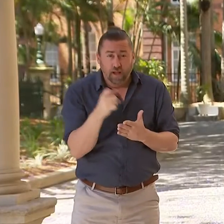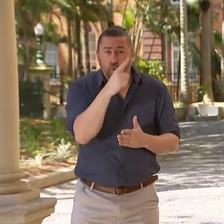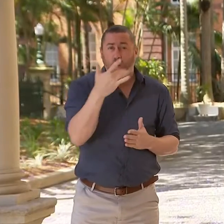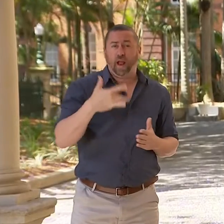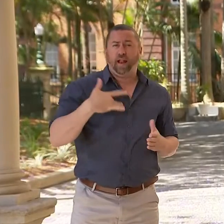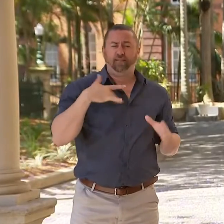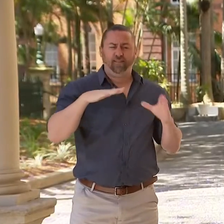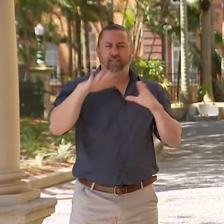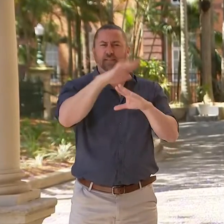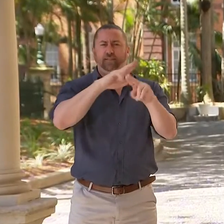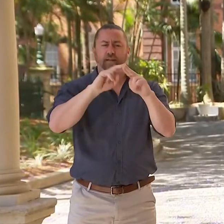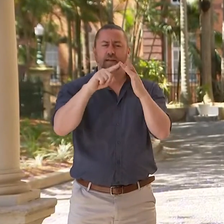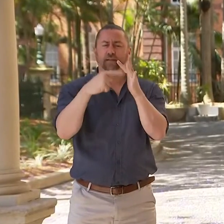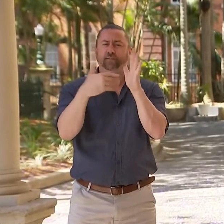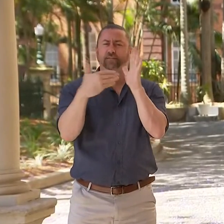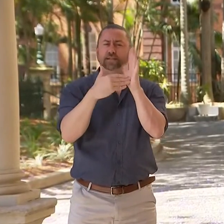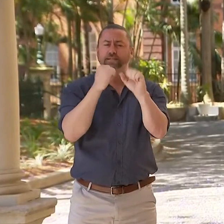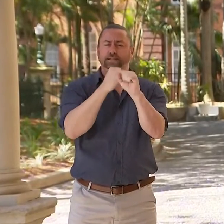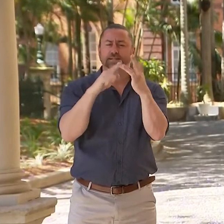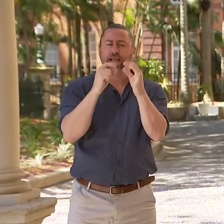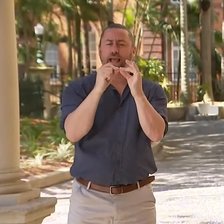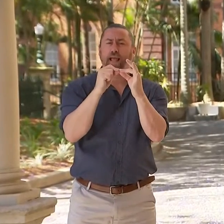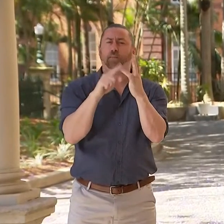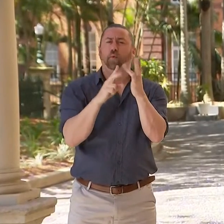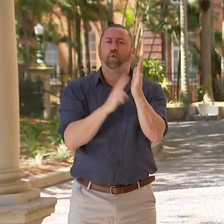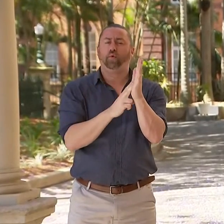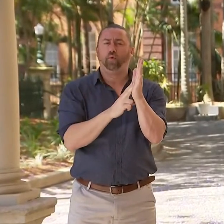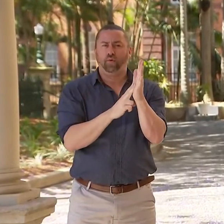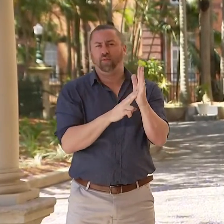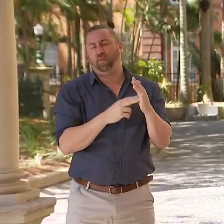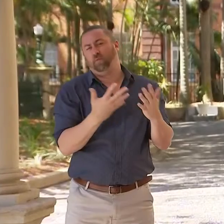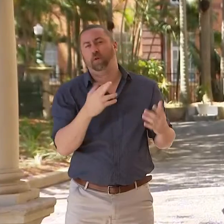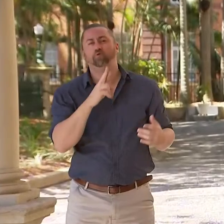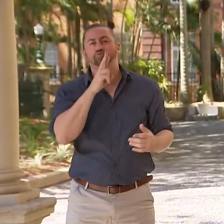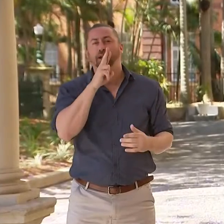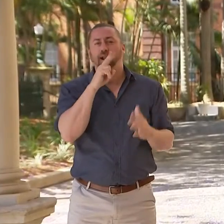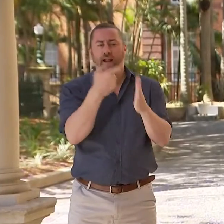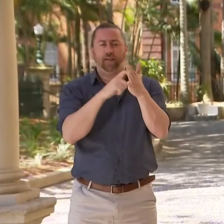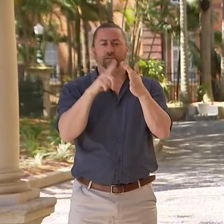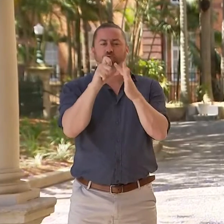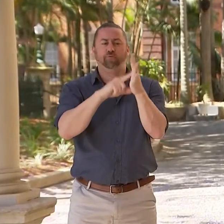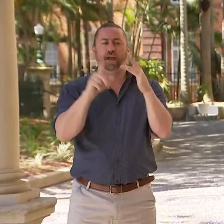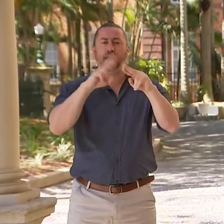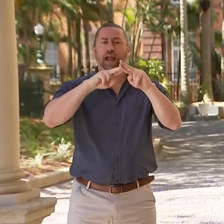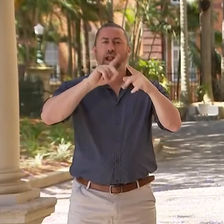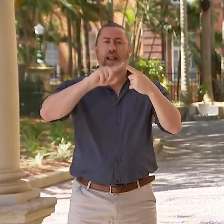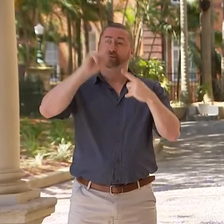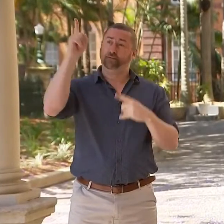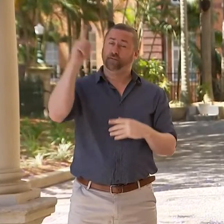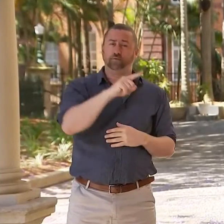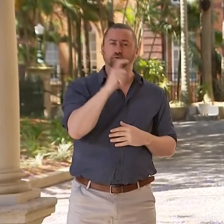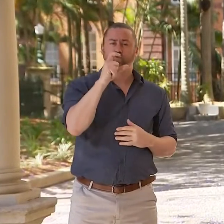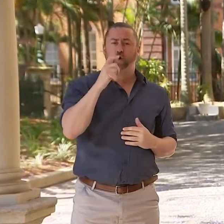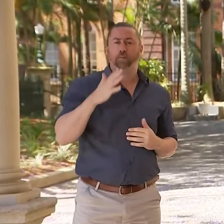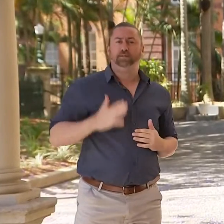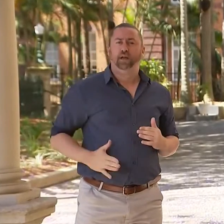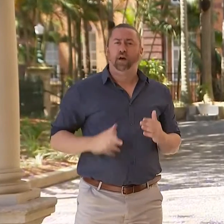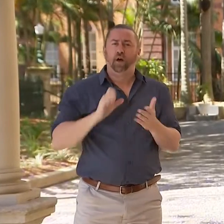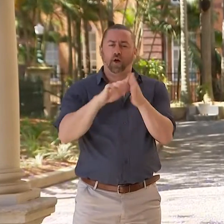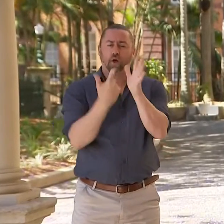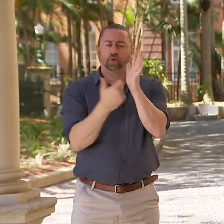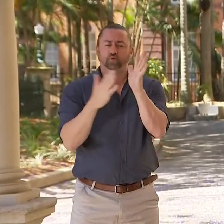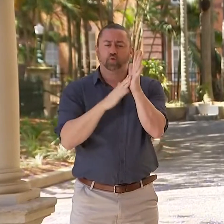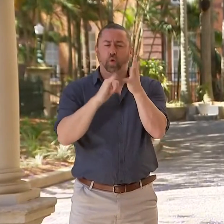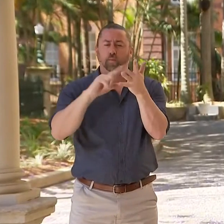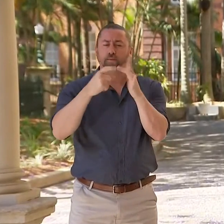lives in that Fitzgibbon area, or indeed anywhere from Redcliffe down through Chermside to Cannon Hill, please,